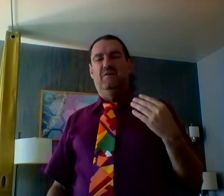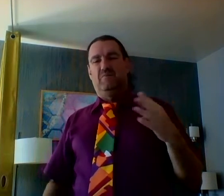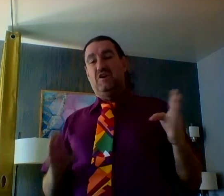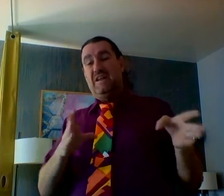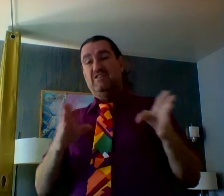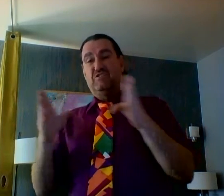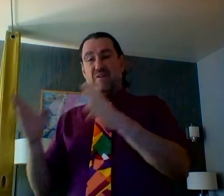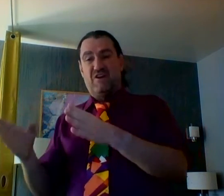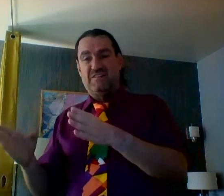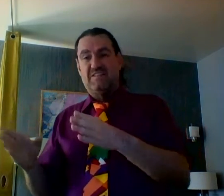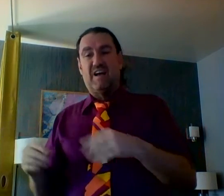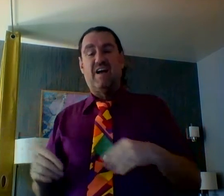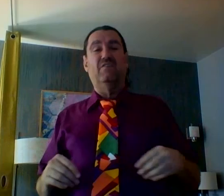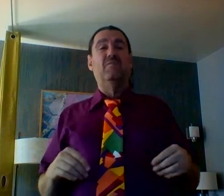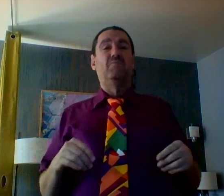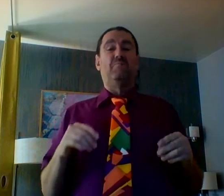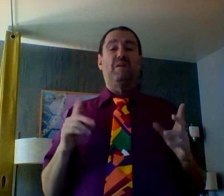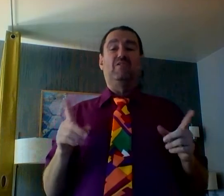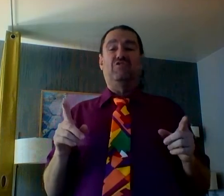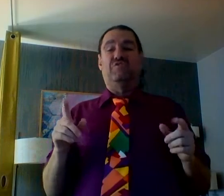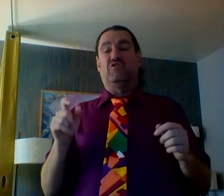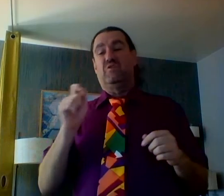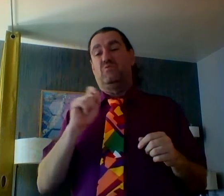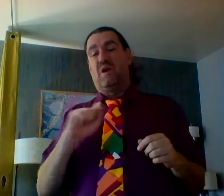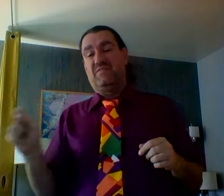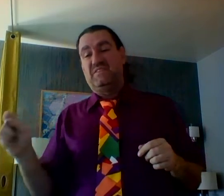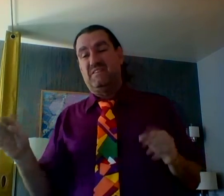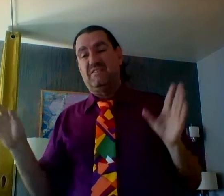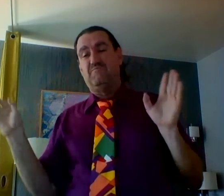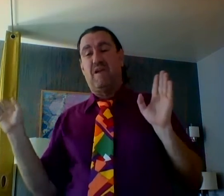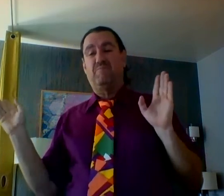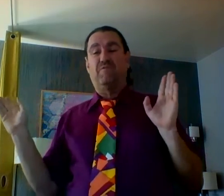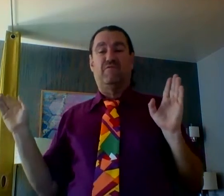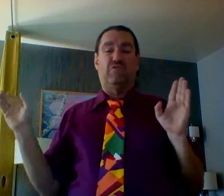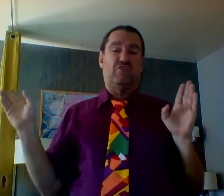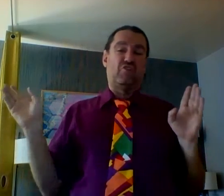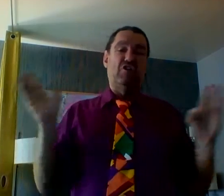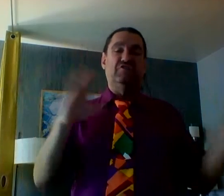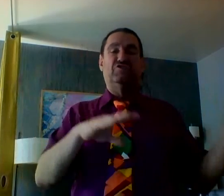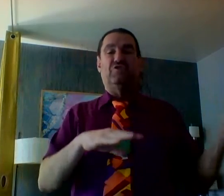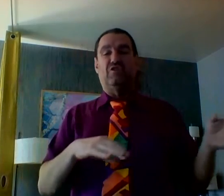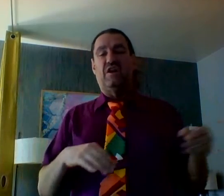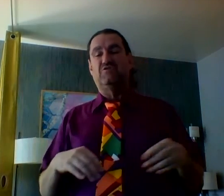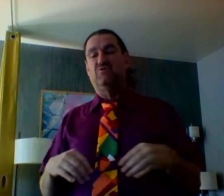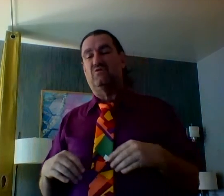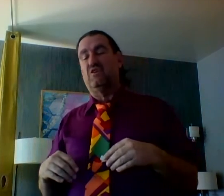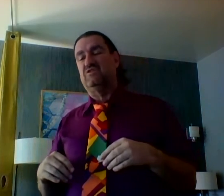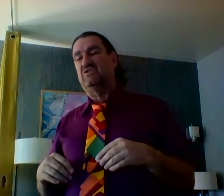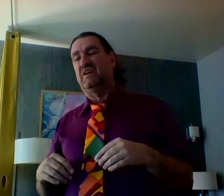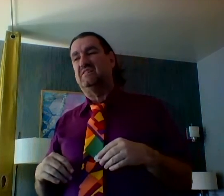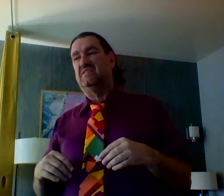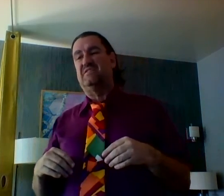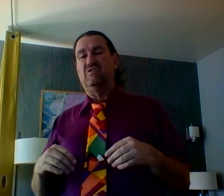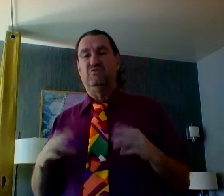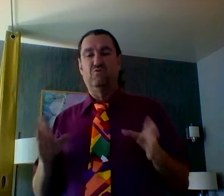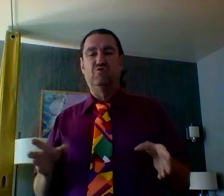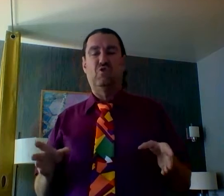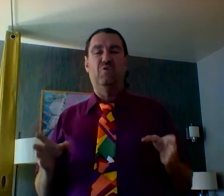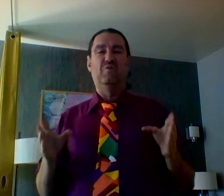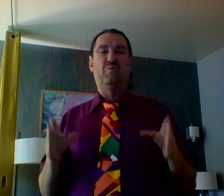their English American style. Make sure if you're going to write this in some paper for your college or your high school or college classes that you do so in a way